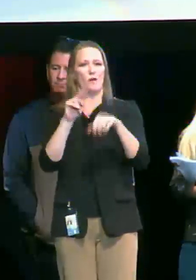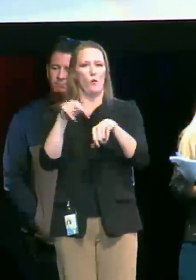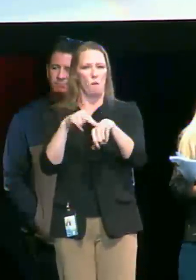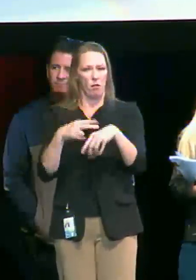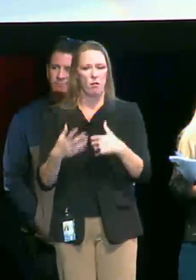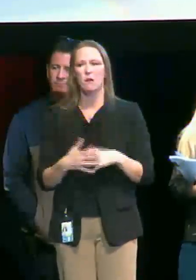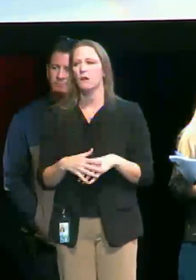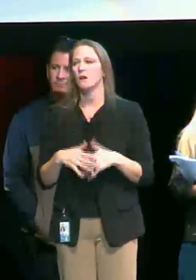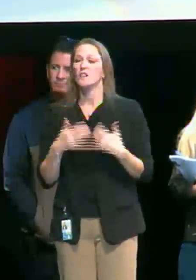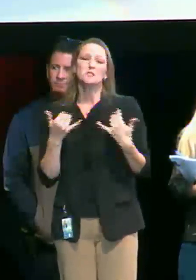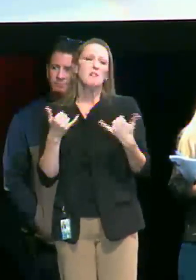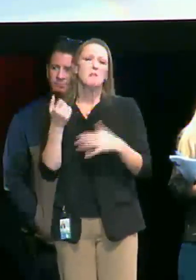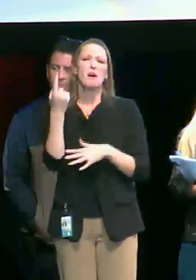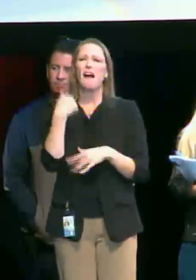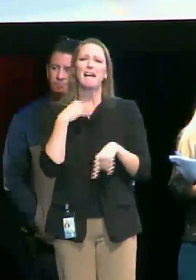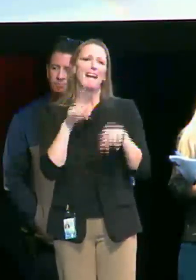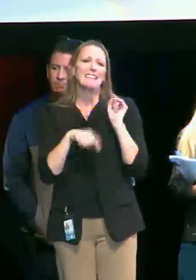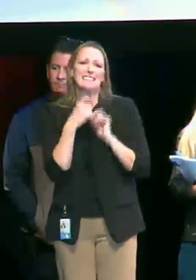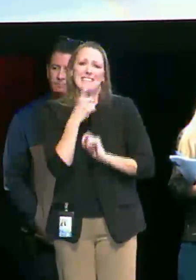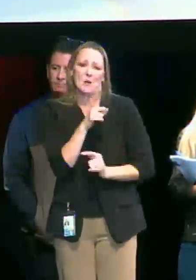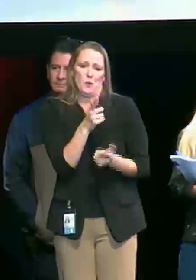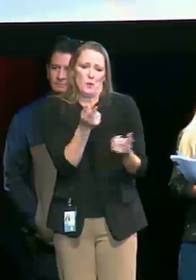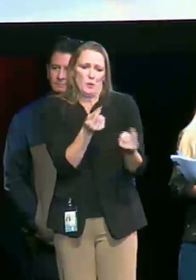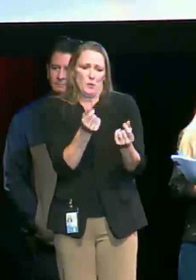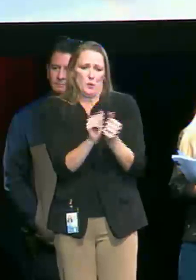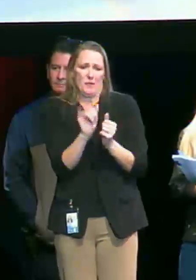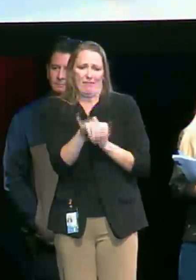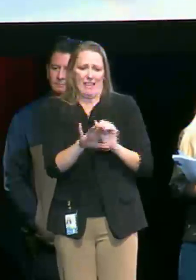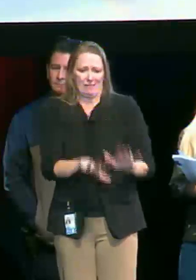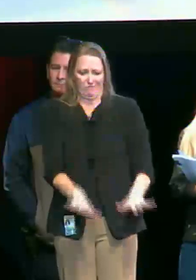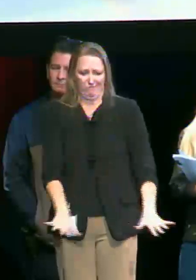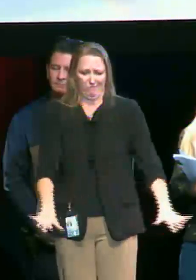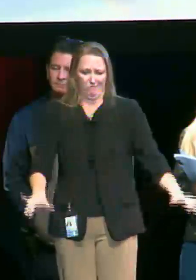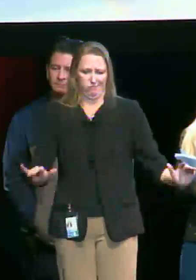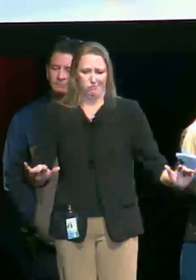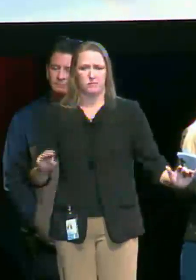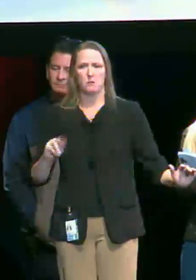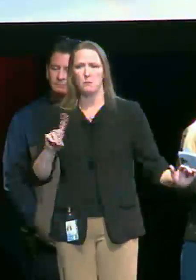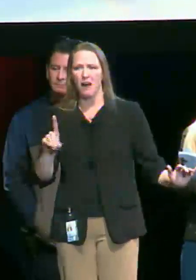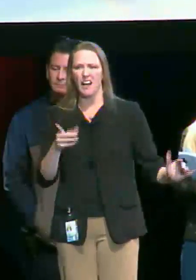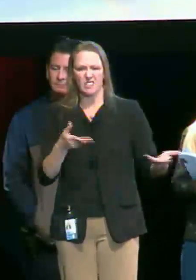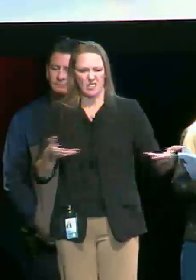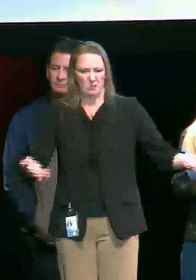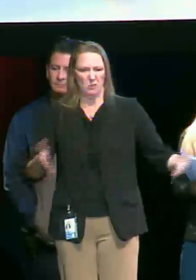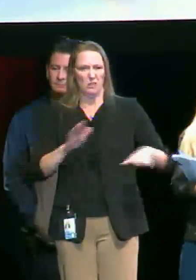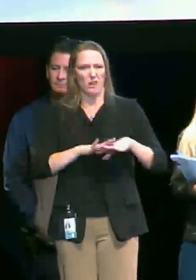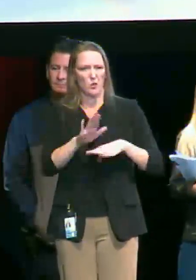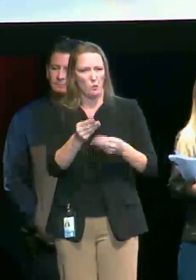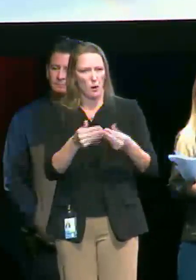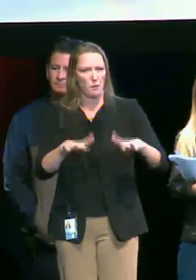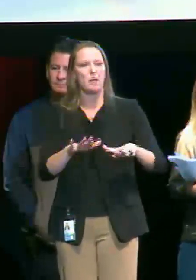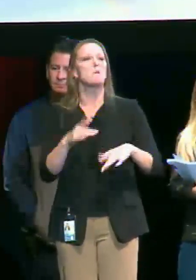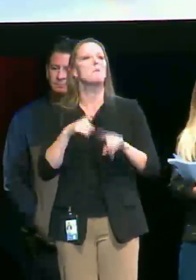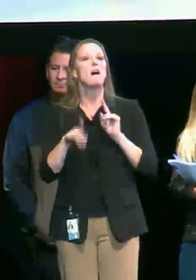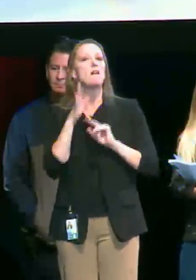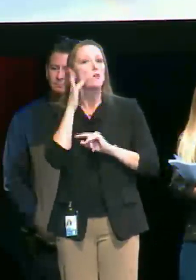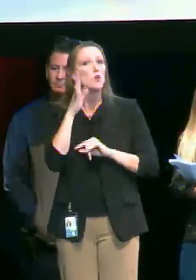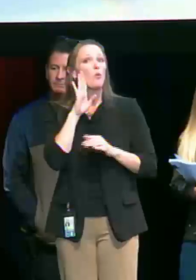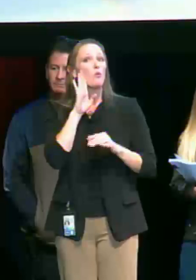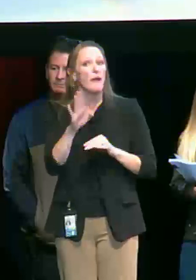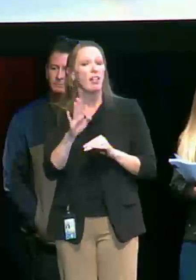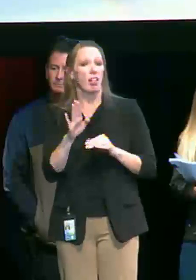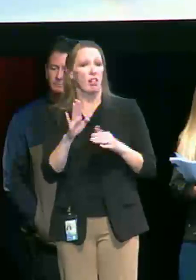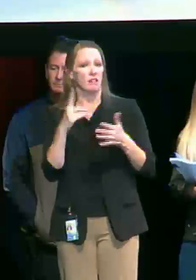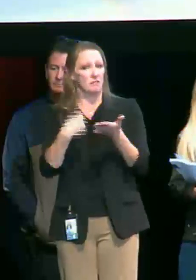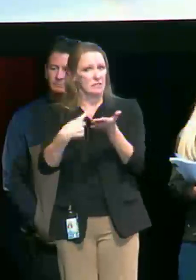answer what to do with the debris on your property, the mud and others right now, that issue will be addressed. For now, when you